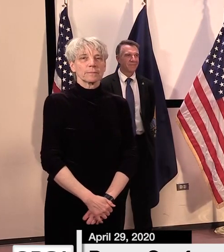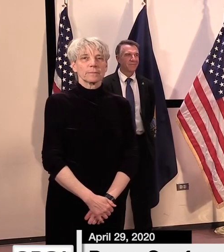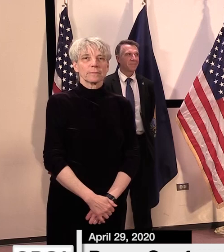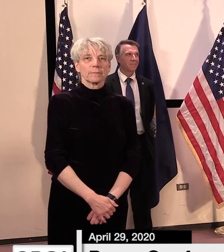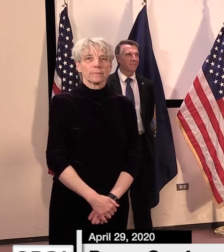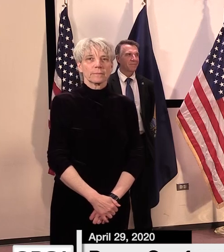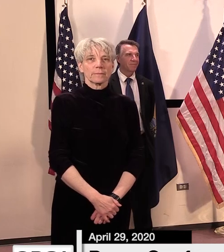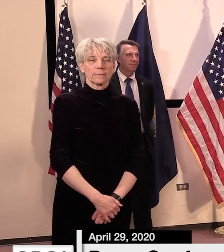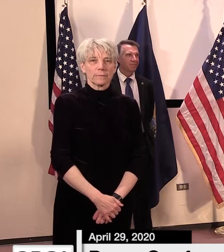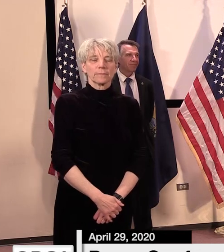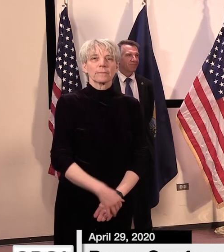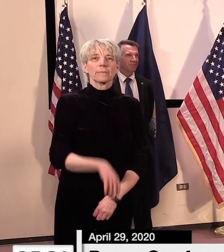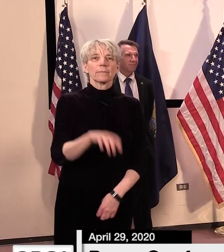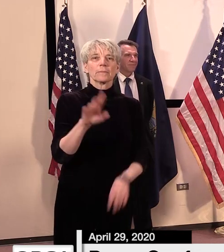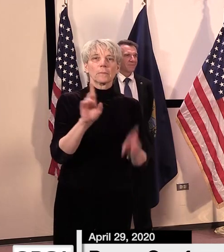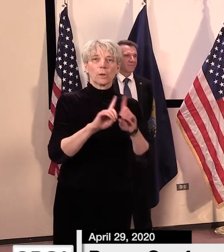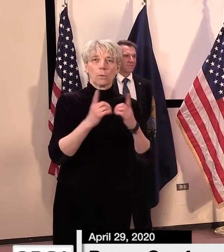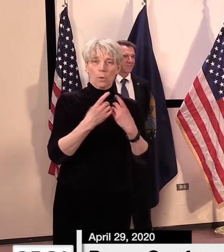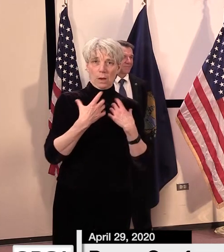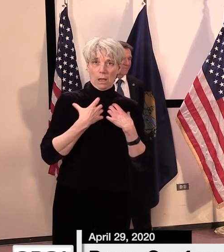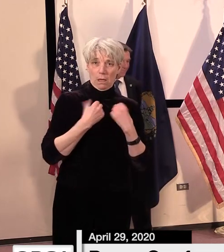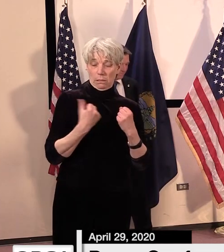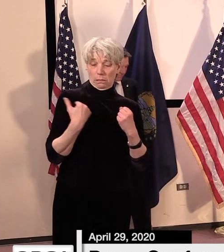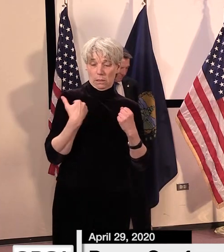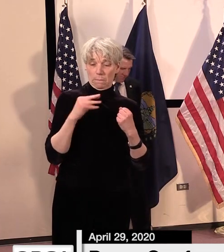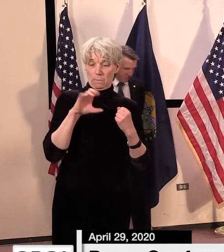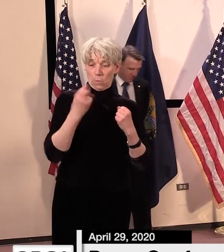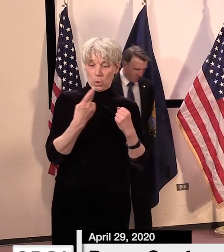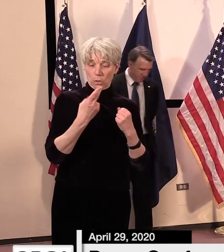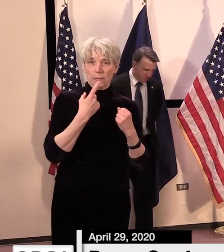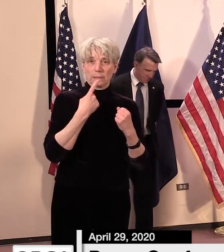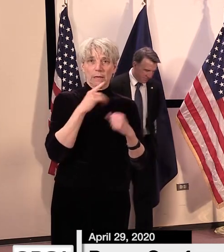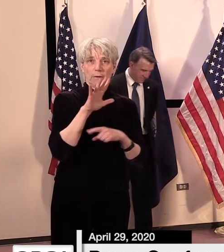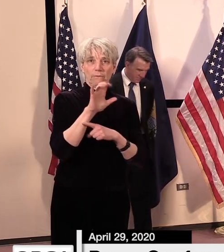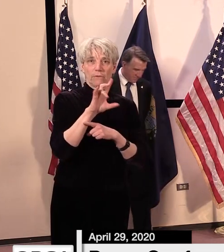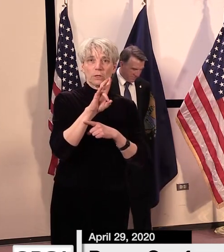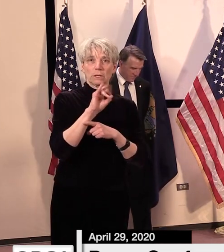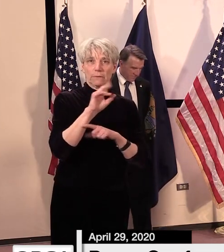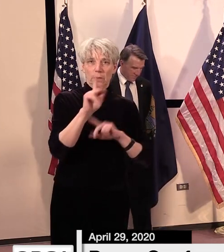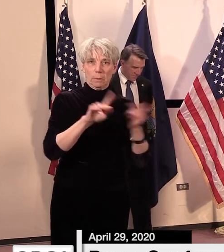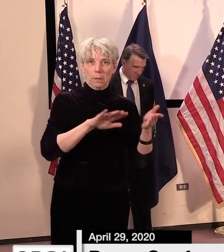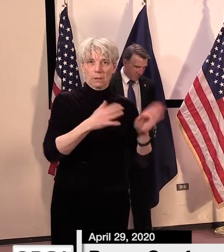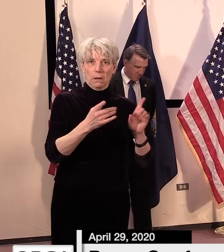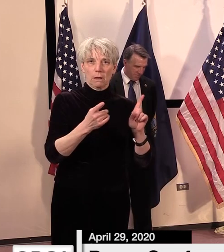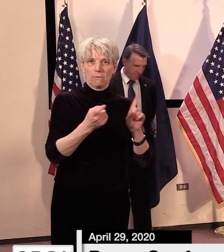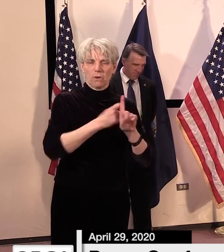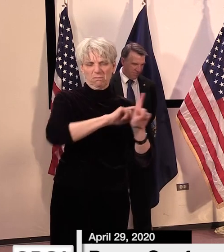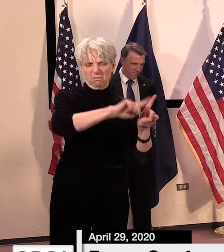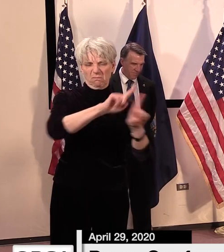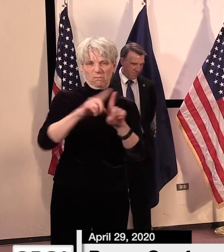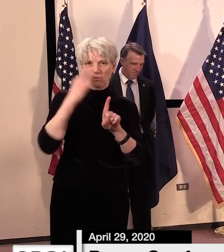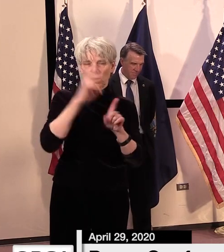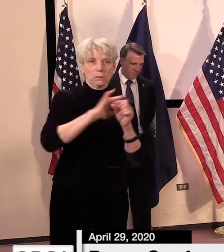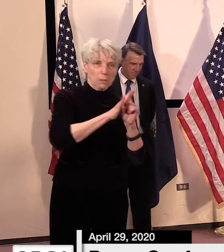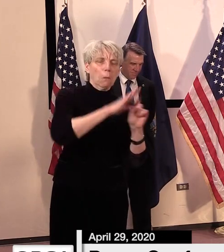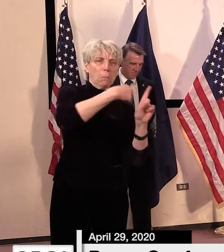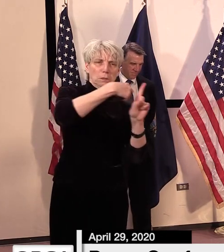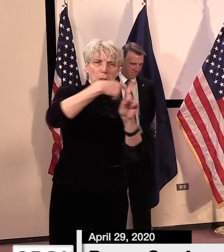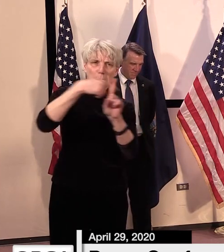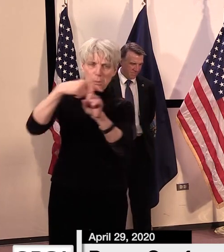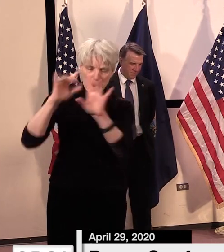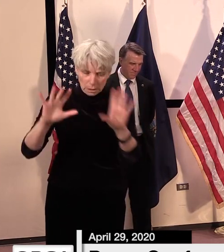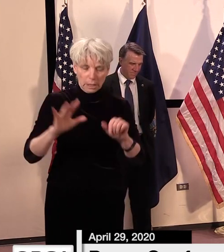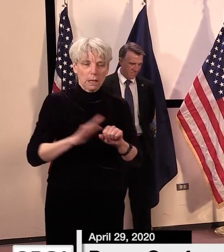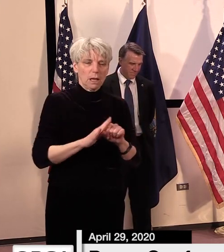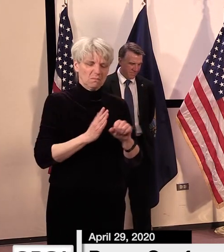So the Department of Health reported that in March there were 570 deaths from all causes, which is about 70 more than